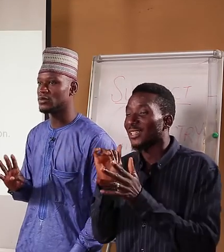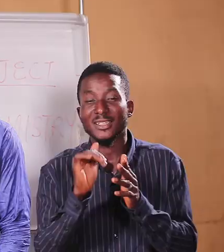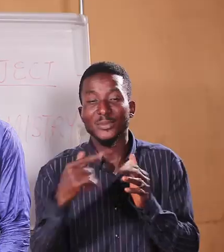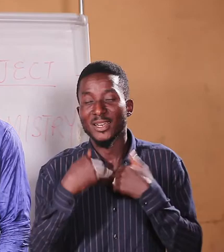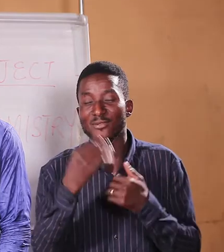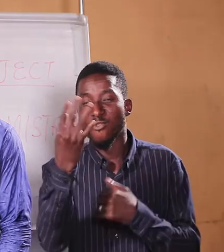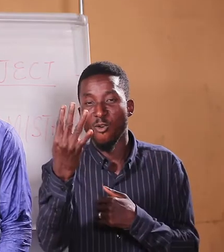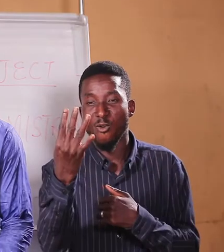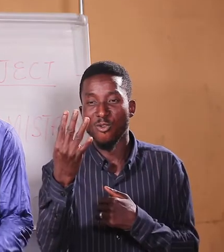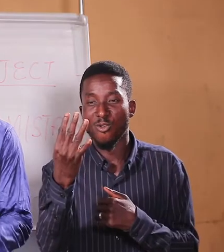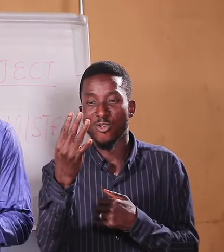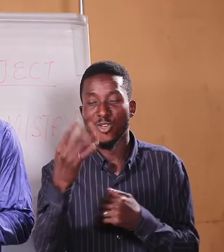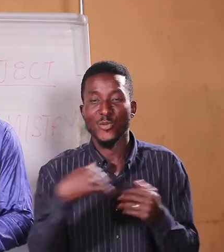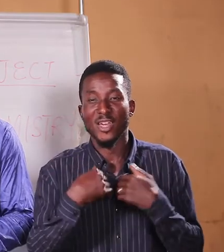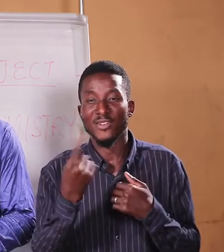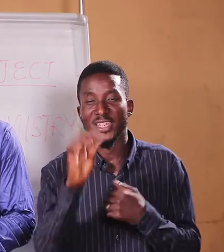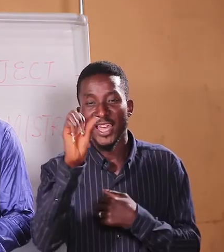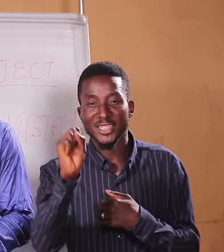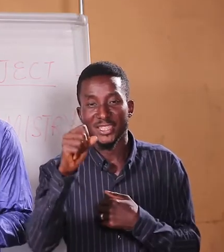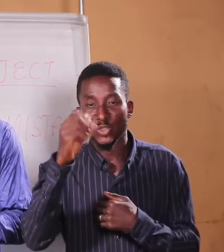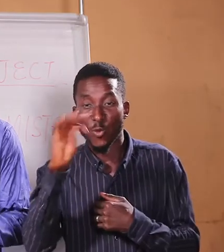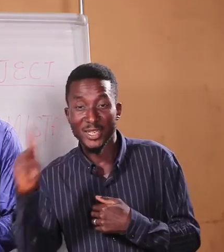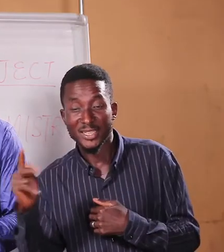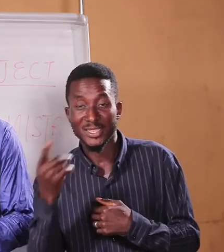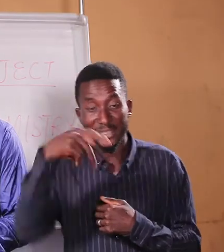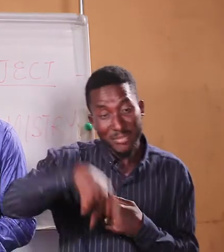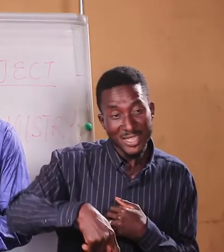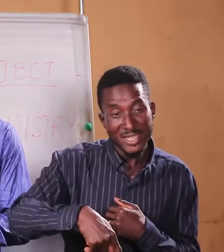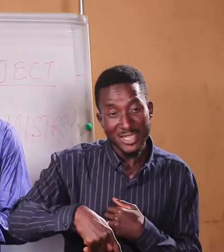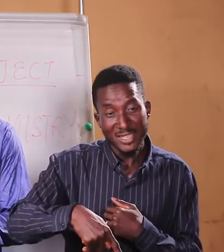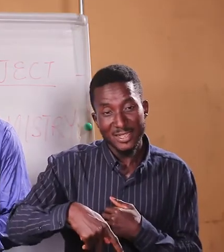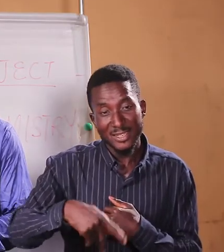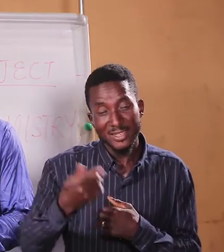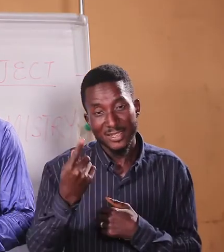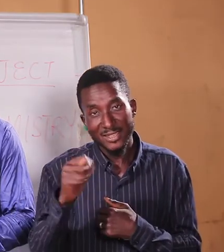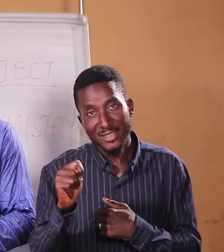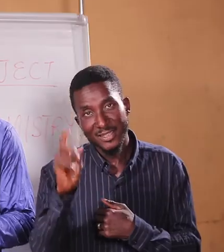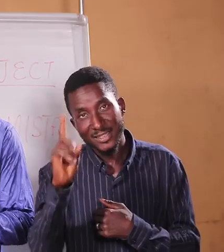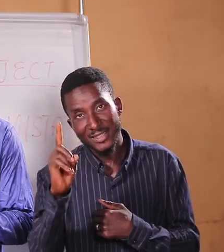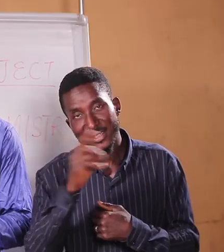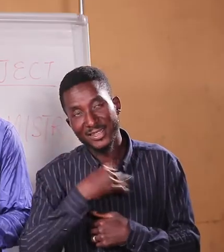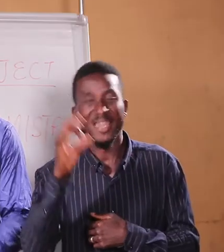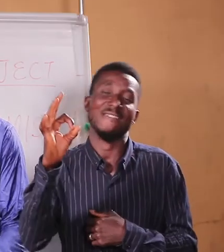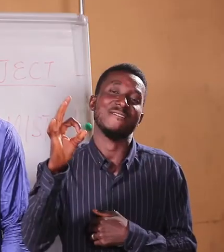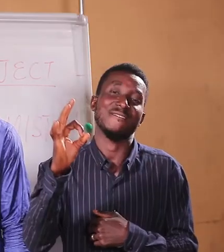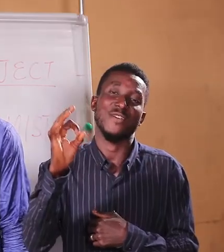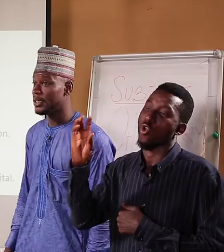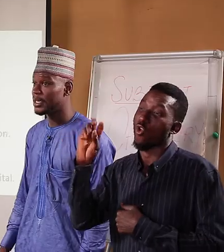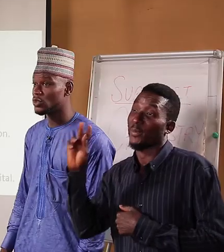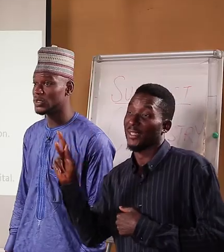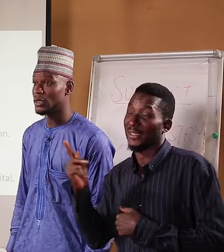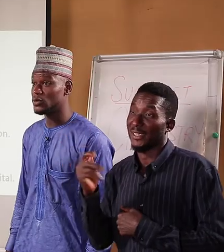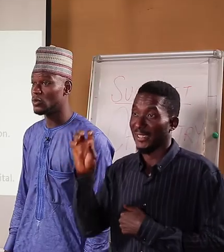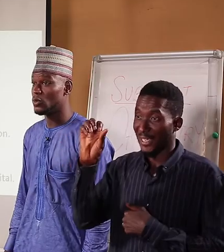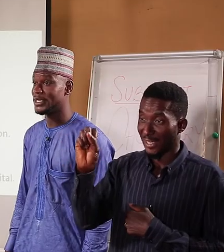4 types of orbitals. He said we have the s orbital, the p orbital, the d orbital, and the f orbital. The